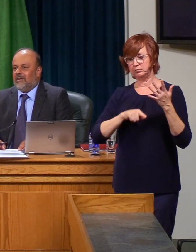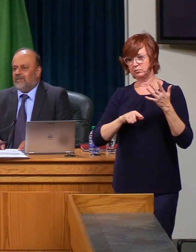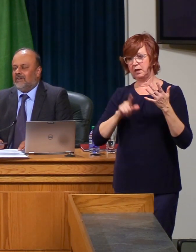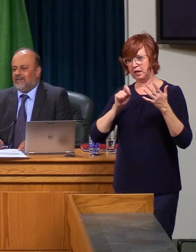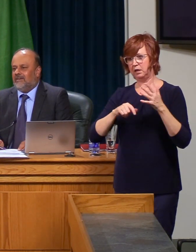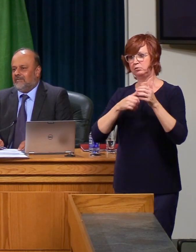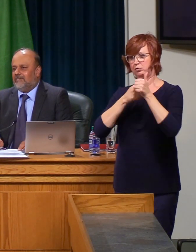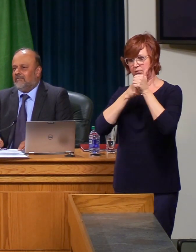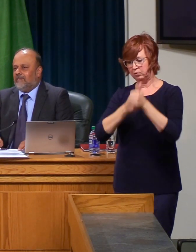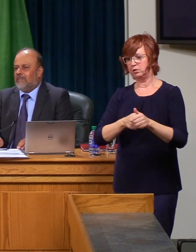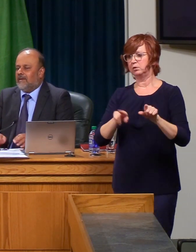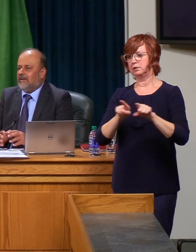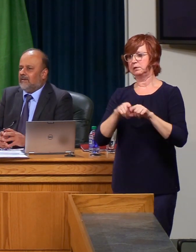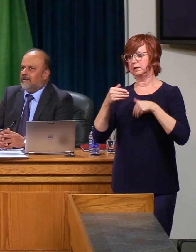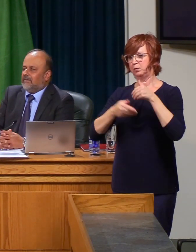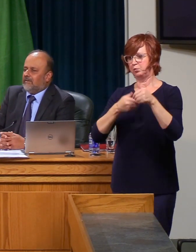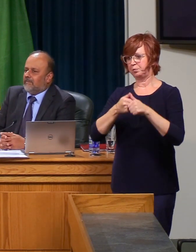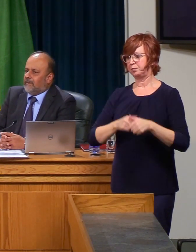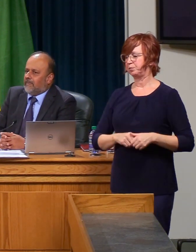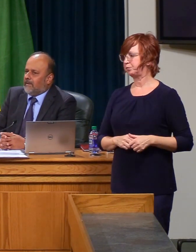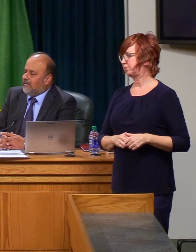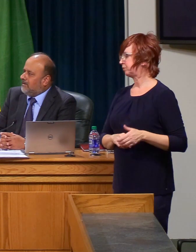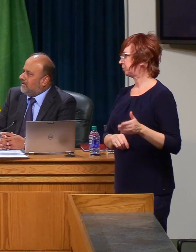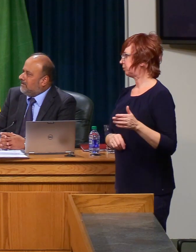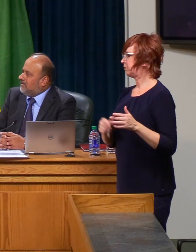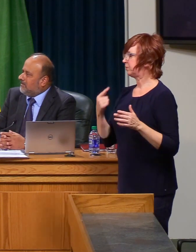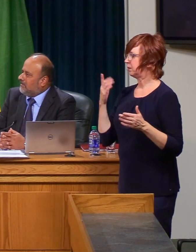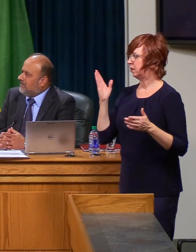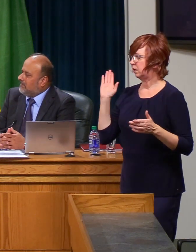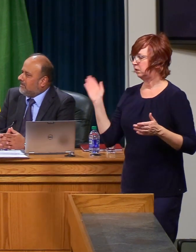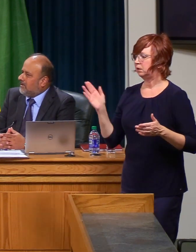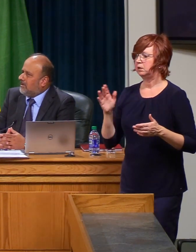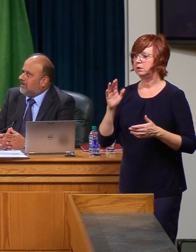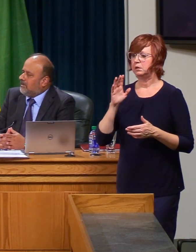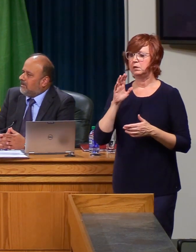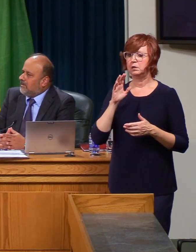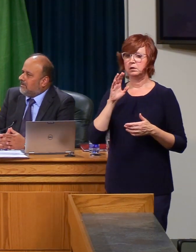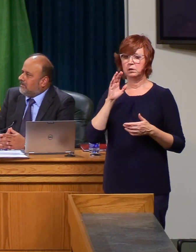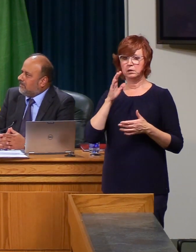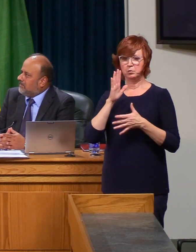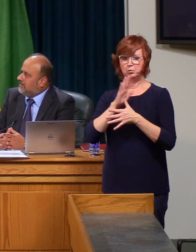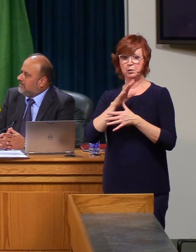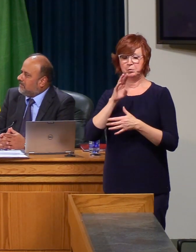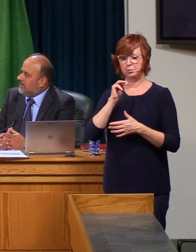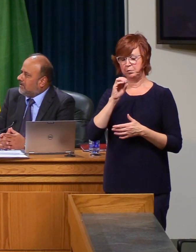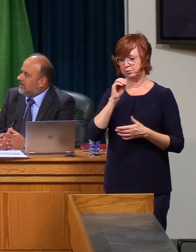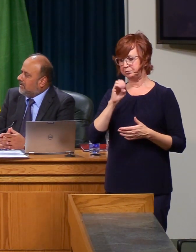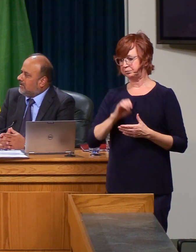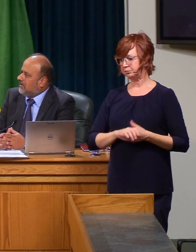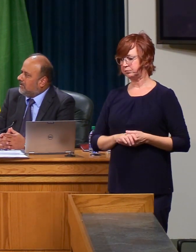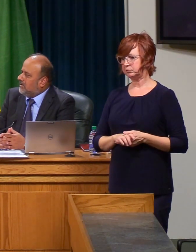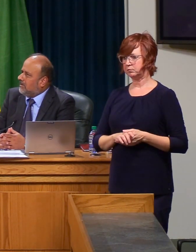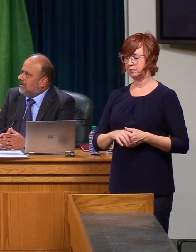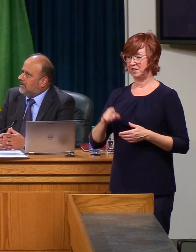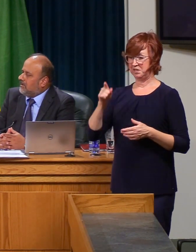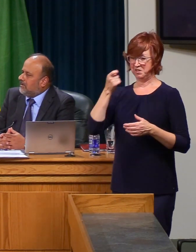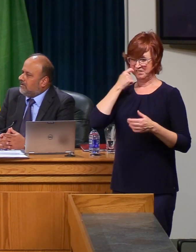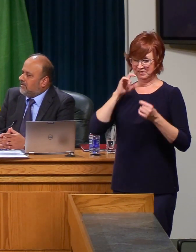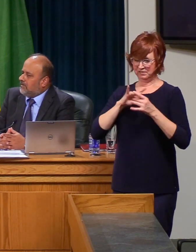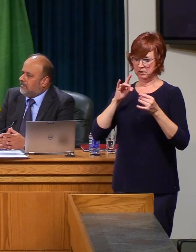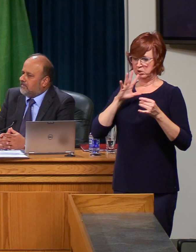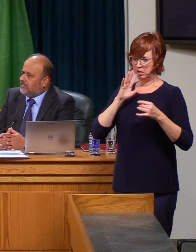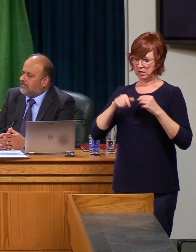can reevaluate. I would just add, with respect to all of a sudden potentially being heavy-handed, which